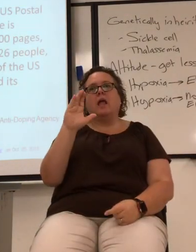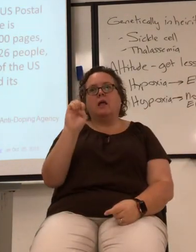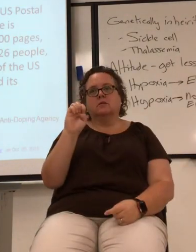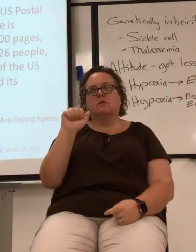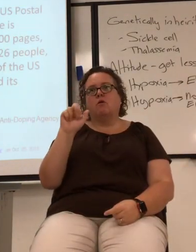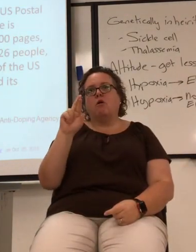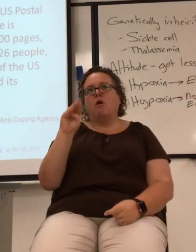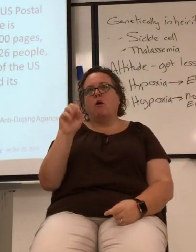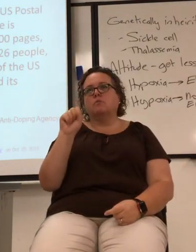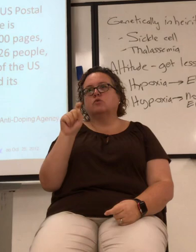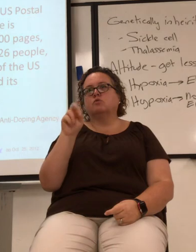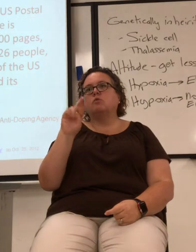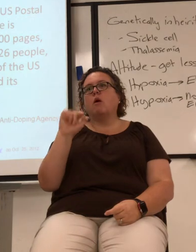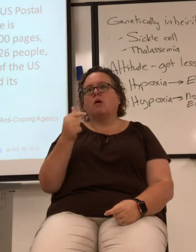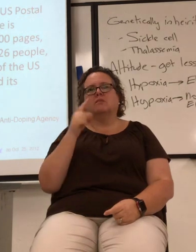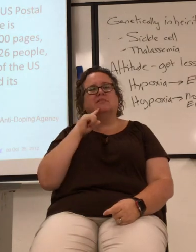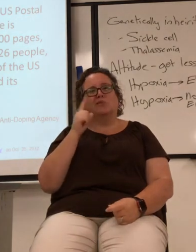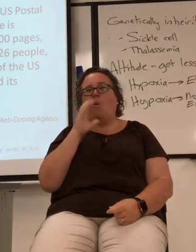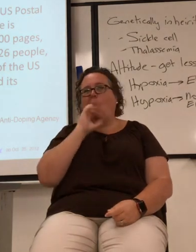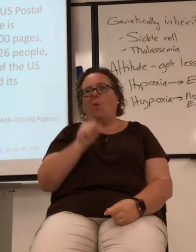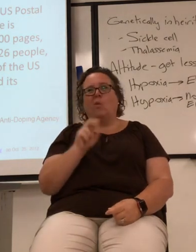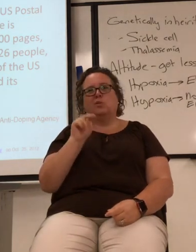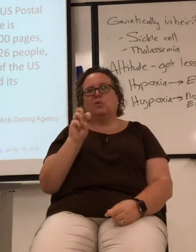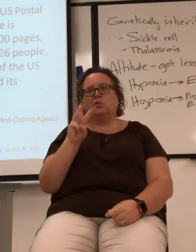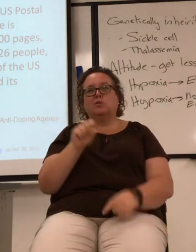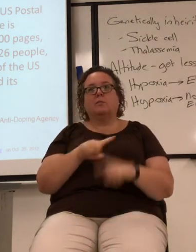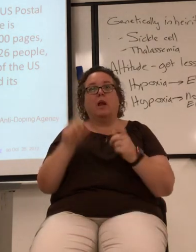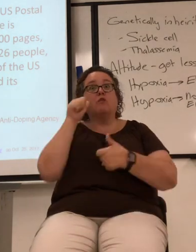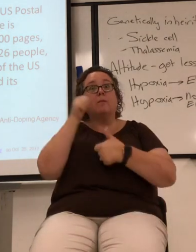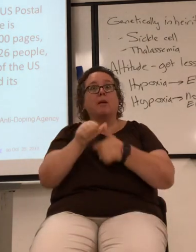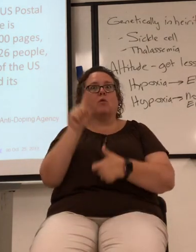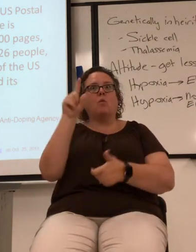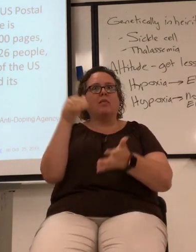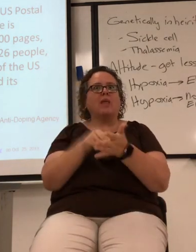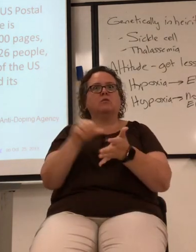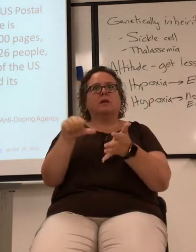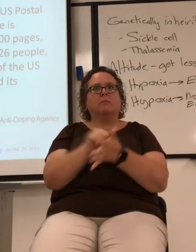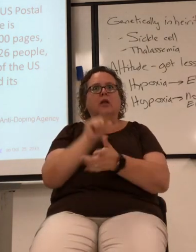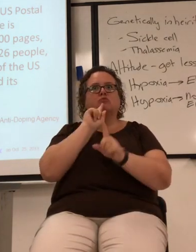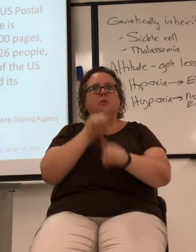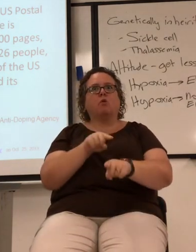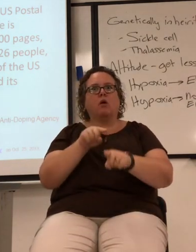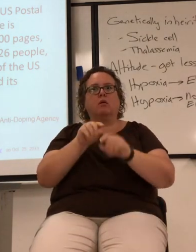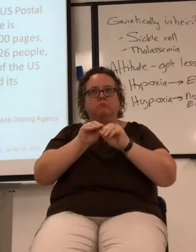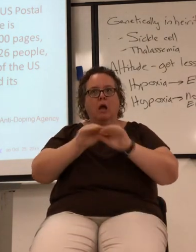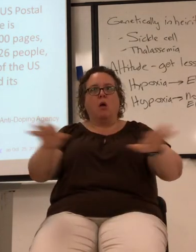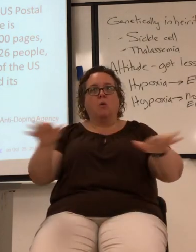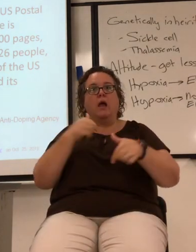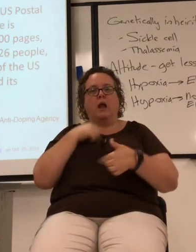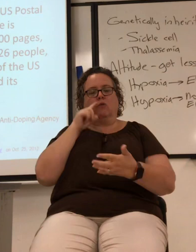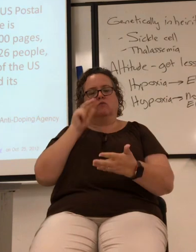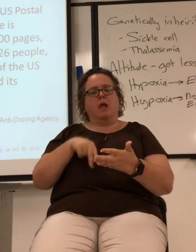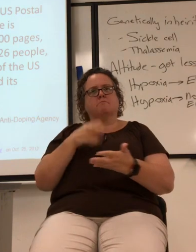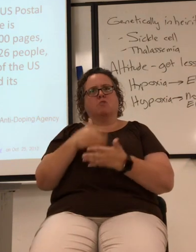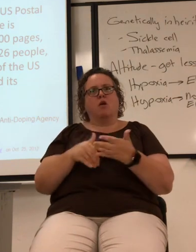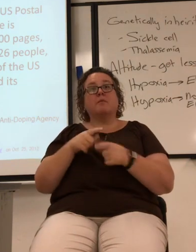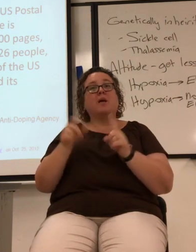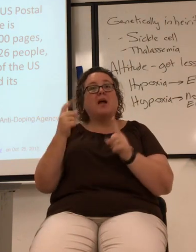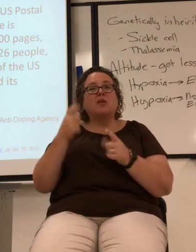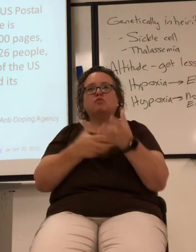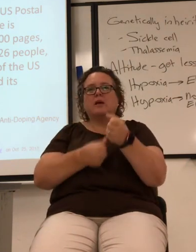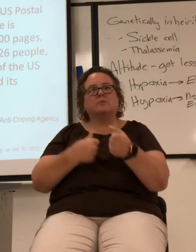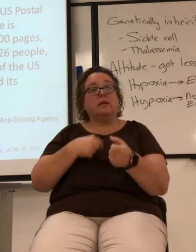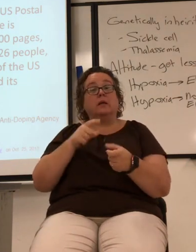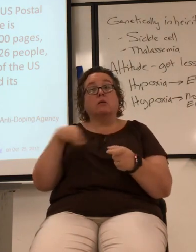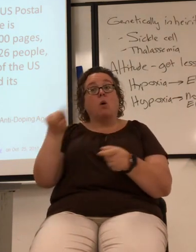now. But I remember they came out with this 1,000-page report, and I read part of it. Trust me, these guys wouldn't do it unless it didn't